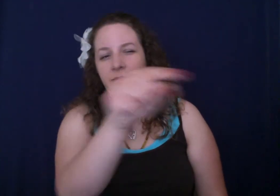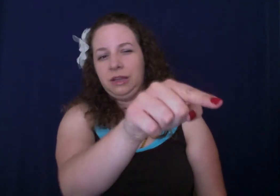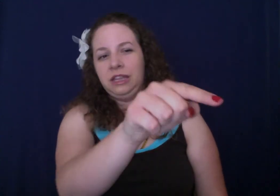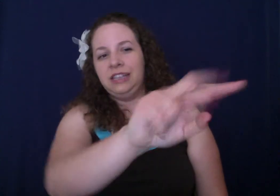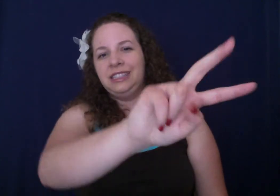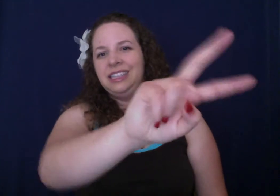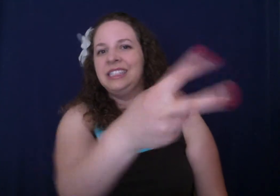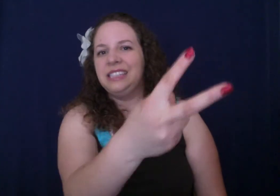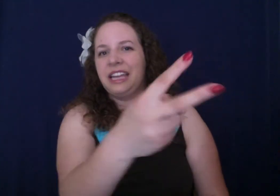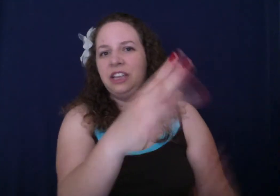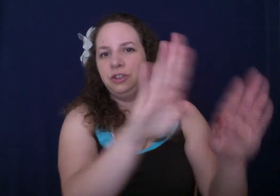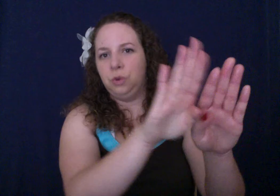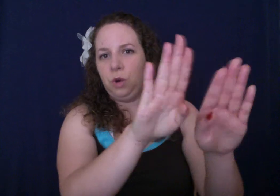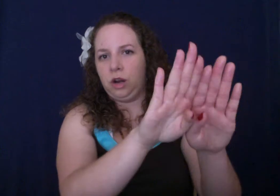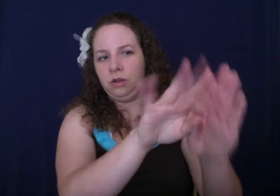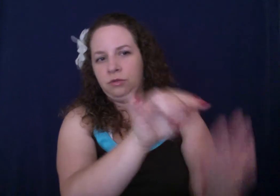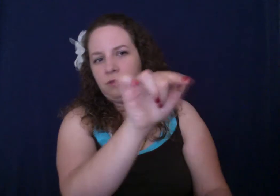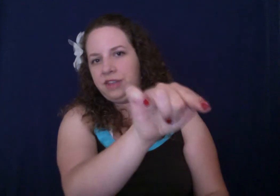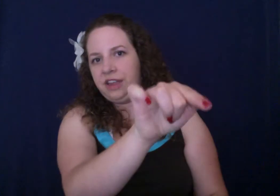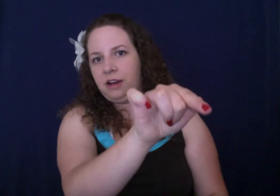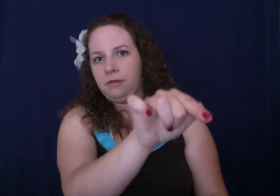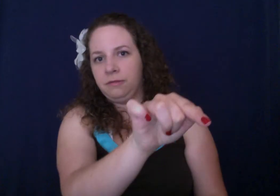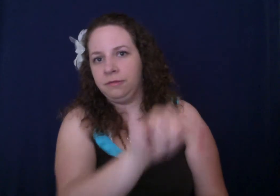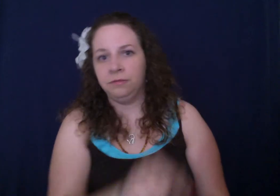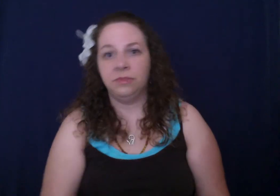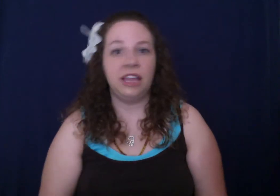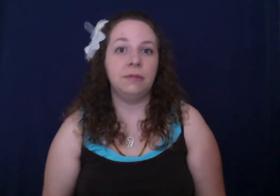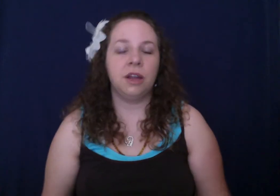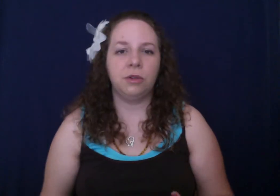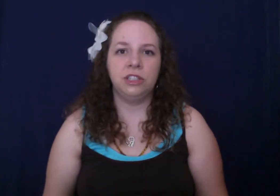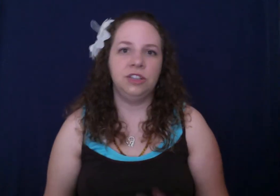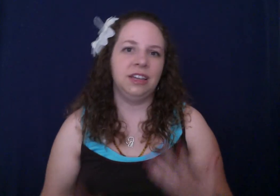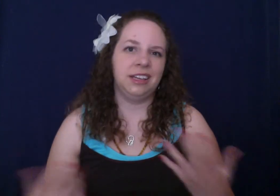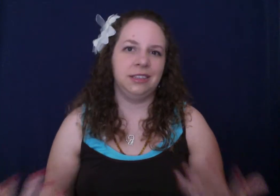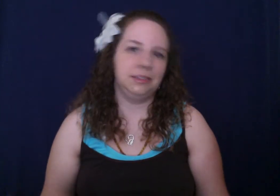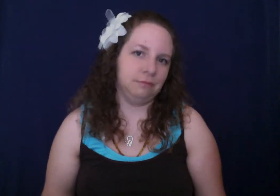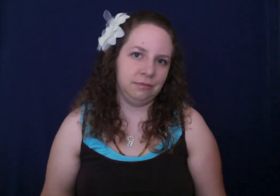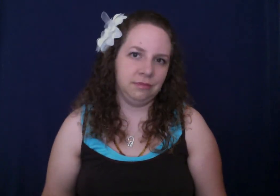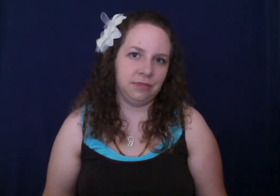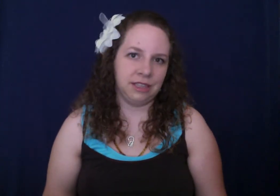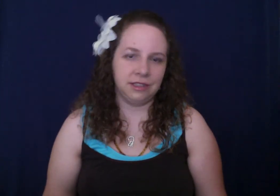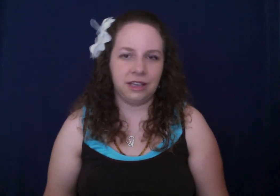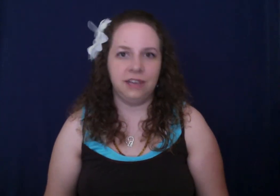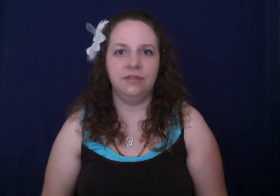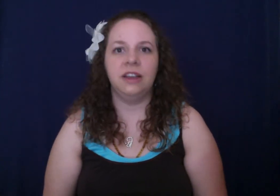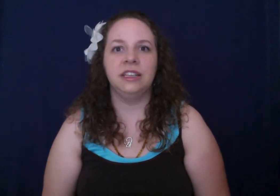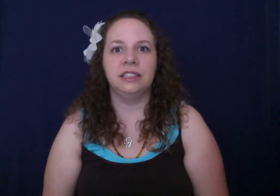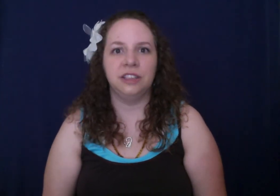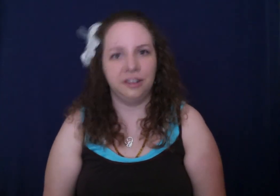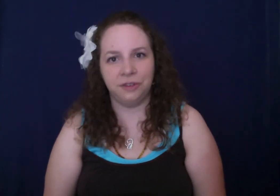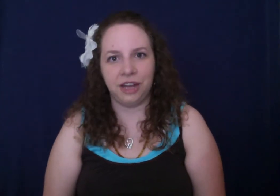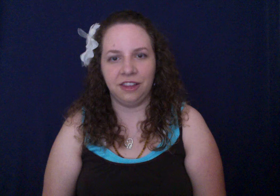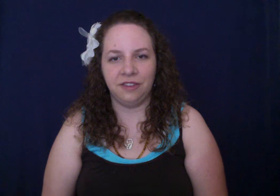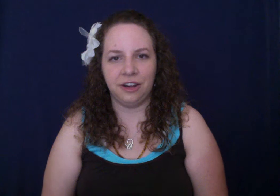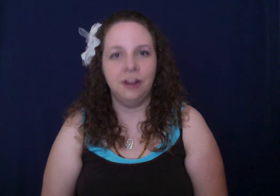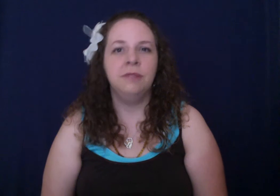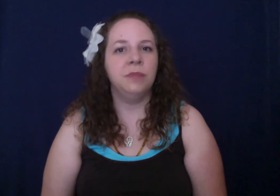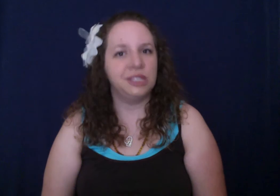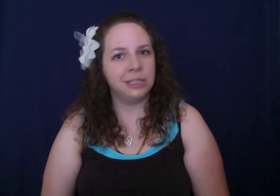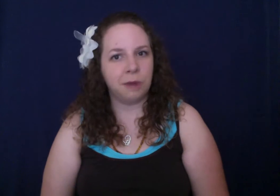there. It's second door right there. Okay, I'm not going to do that because that's kind of unnecessary for an elevator. Plus, it's probably